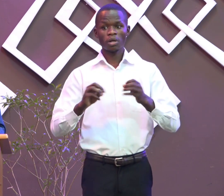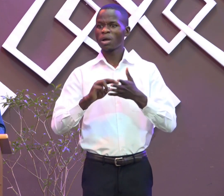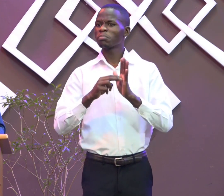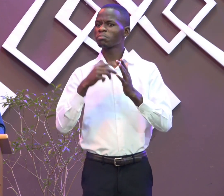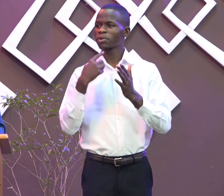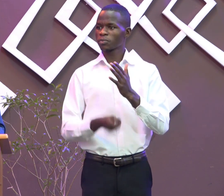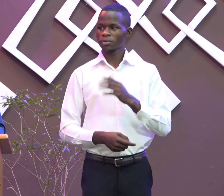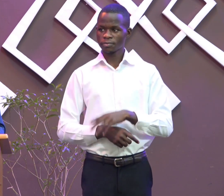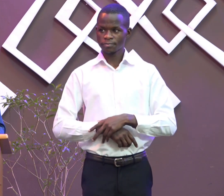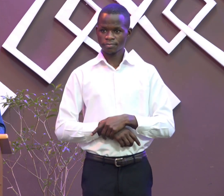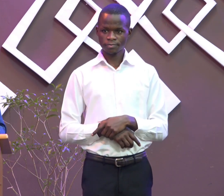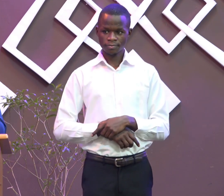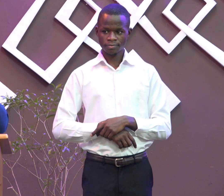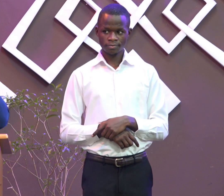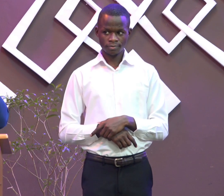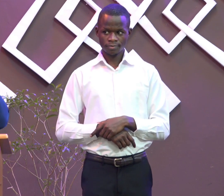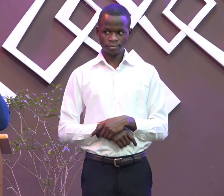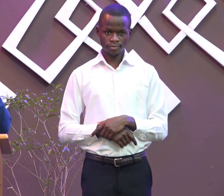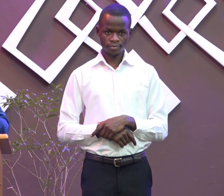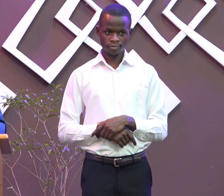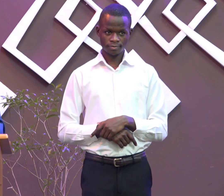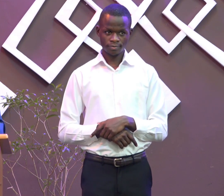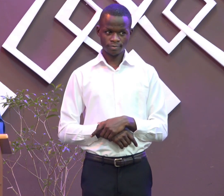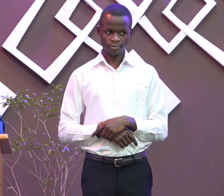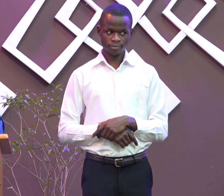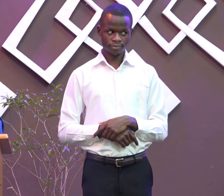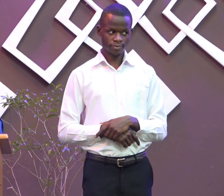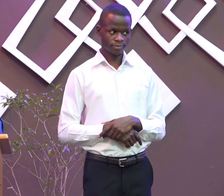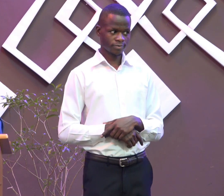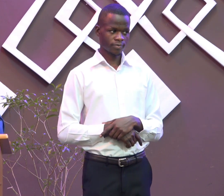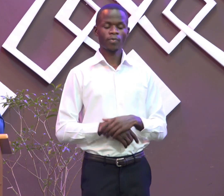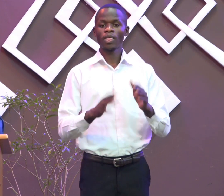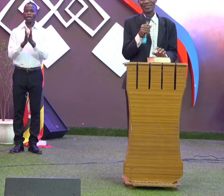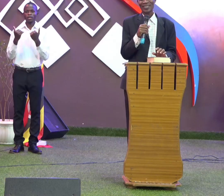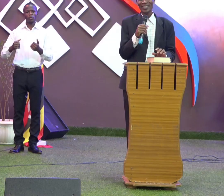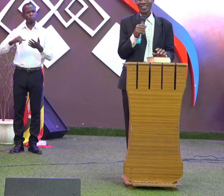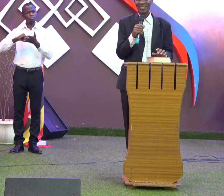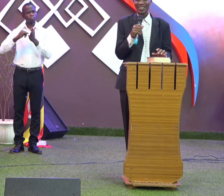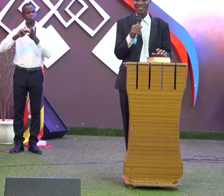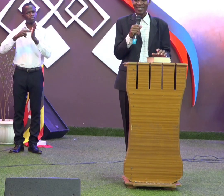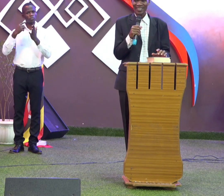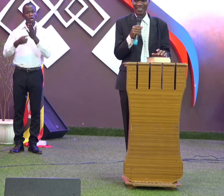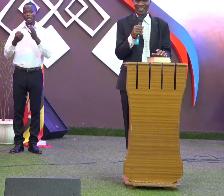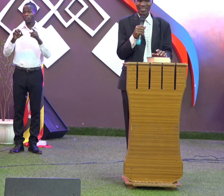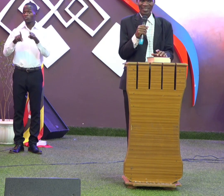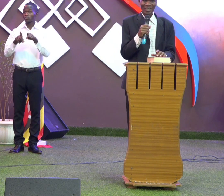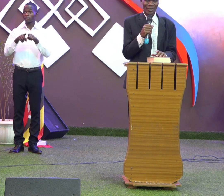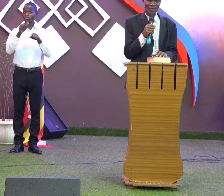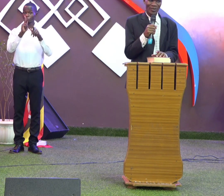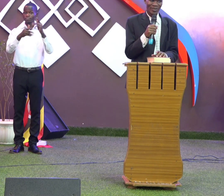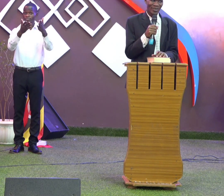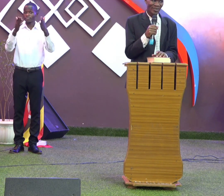they've sent that message that indicates that my offering has not reached. Chitegeza mwina, bwemba mufunye message yinge